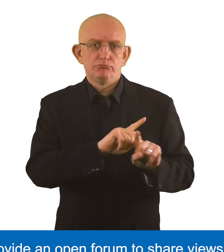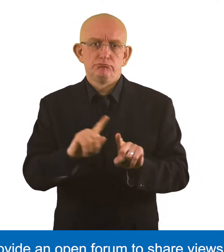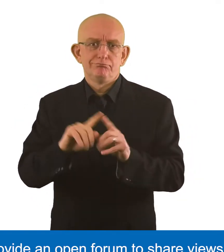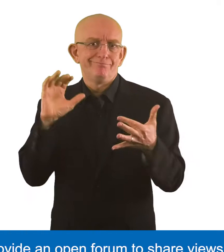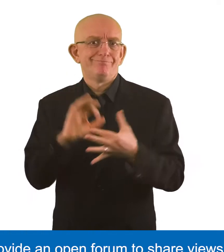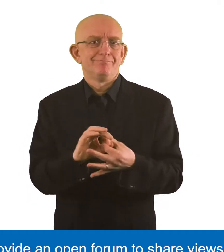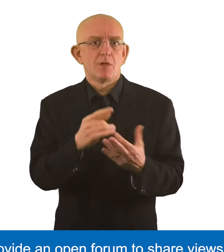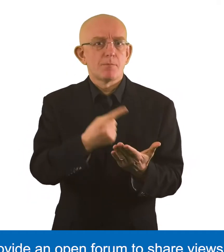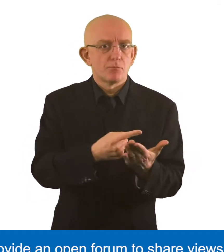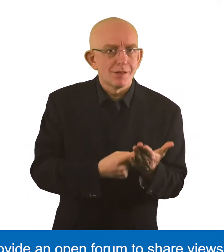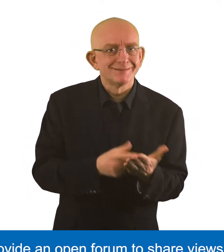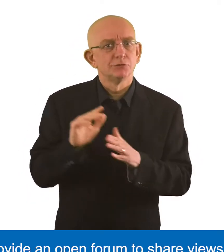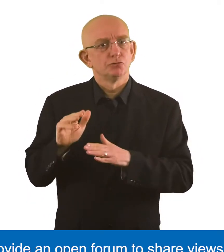disabled people.